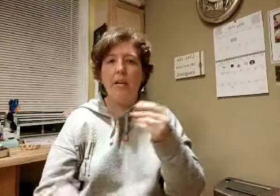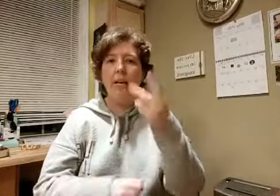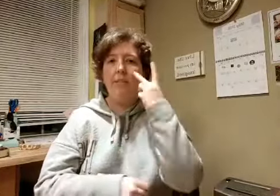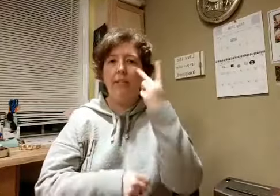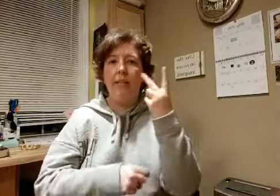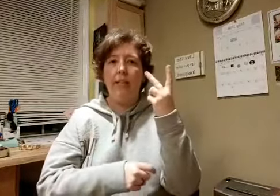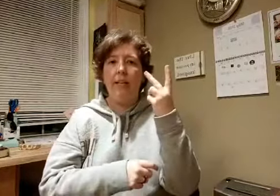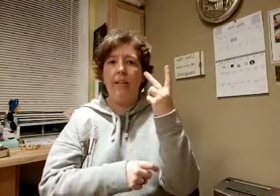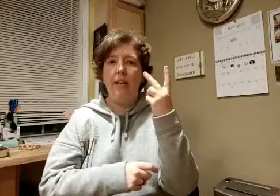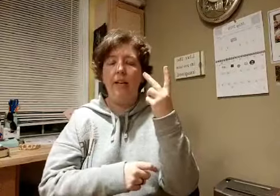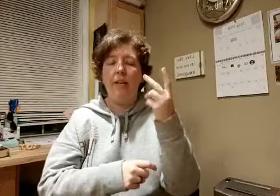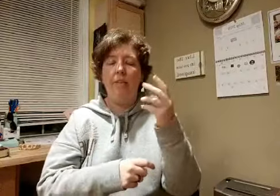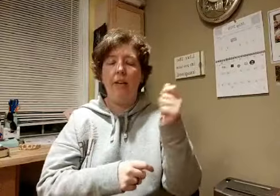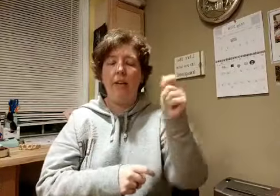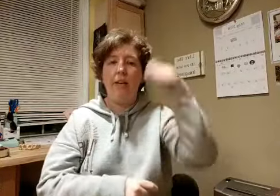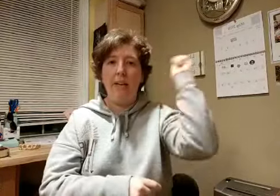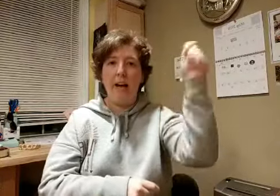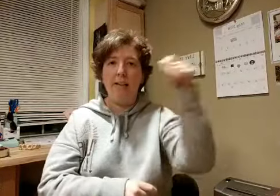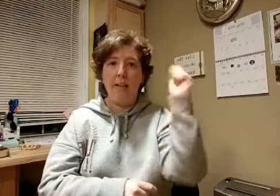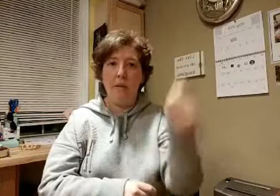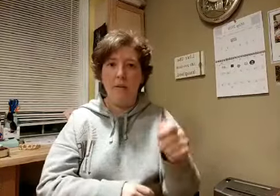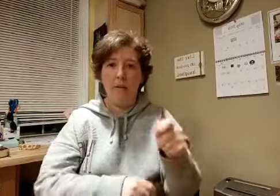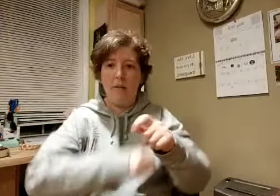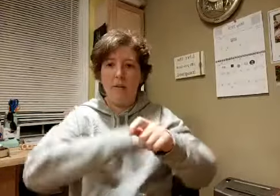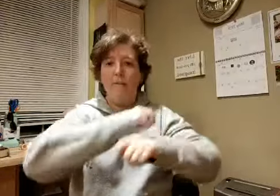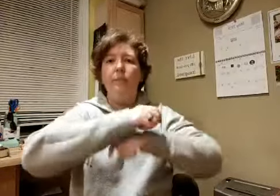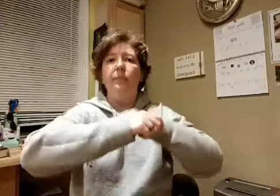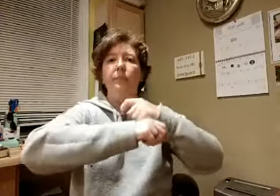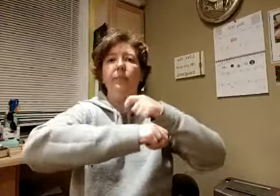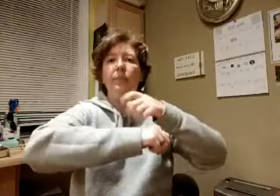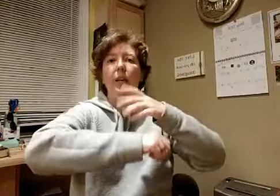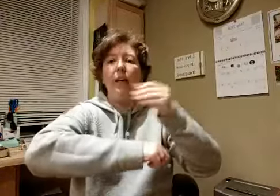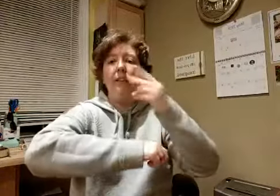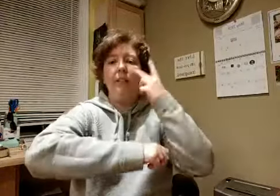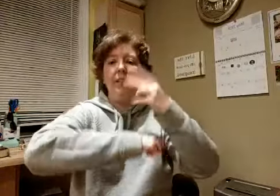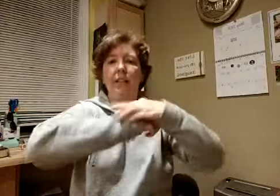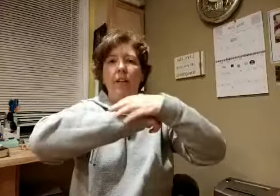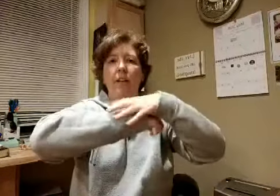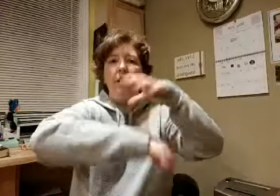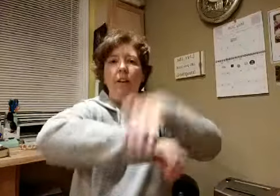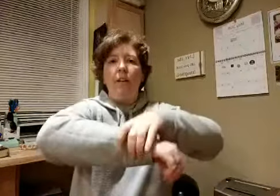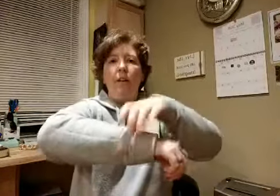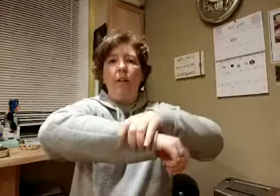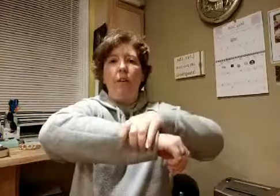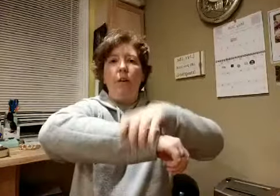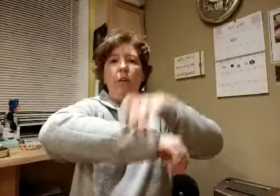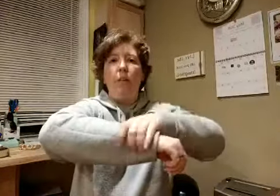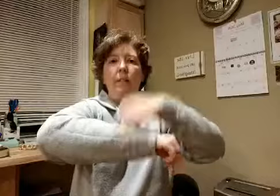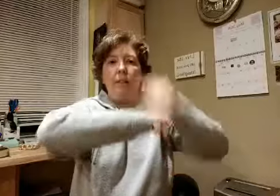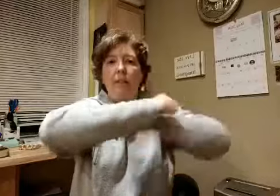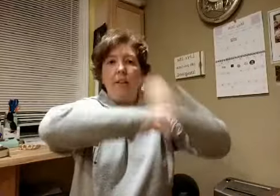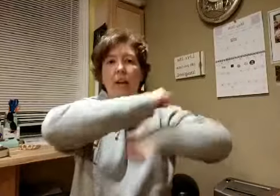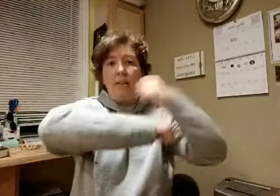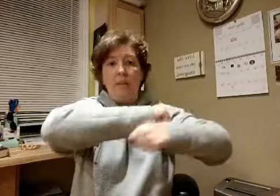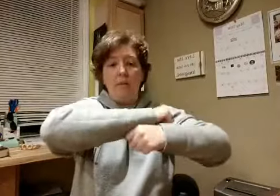I've seen the lasso, and I've seen the wrist, the lasso around